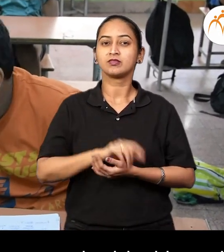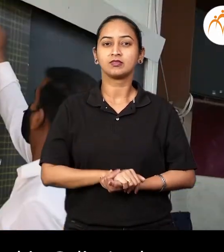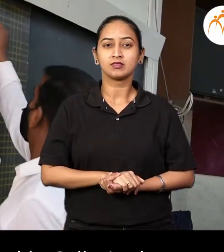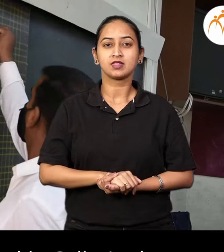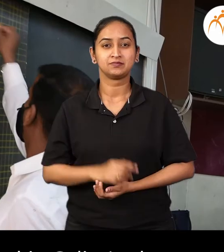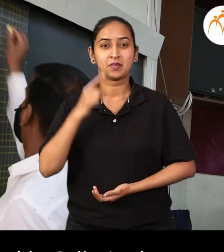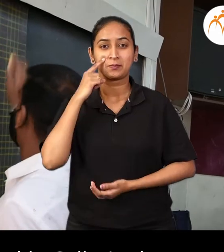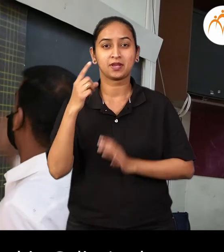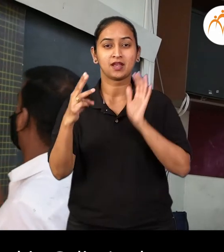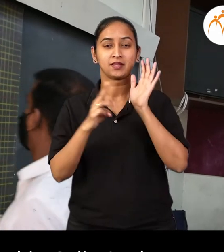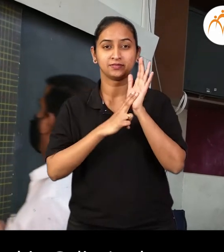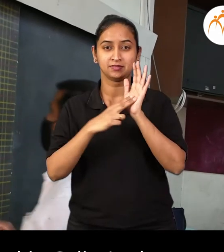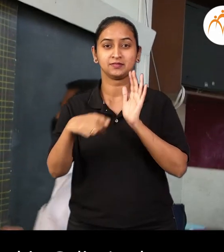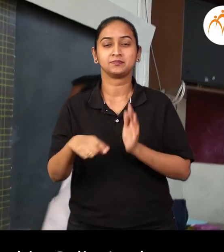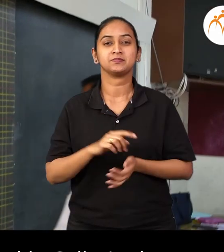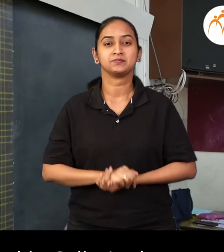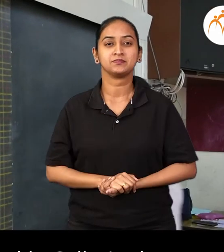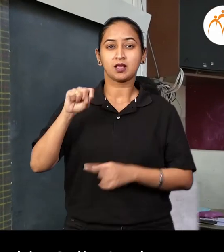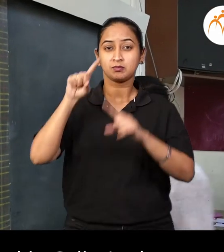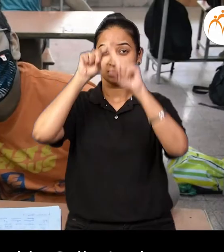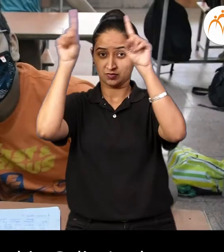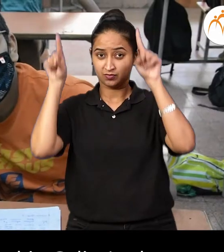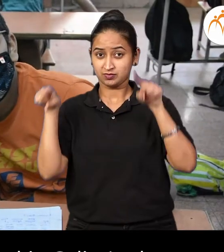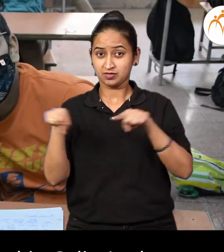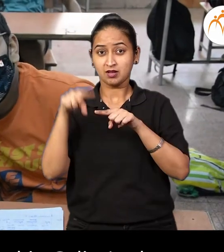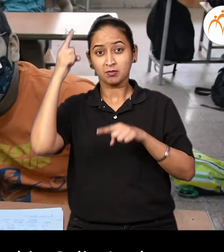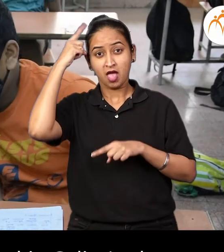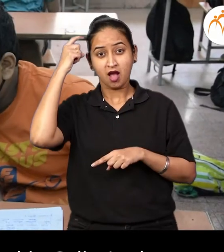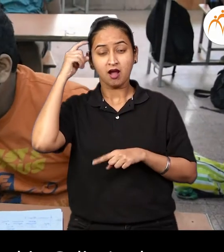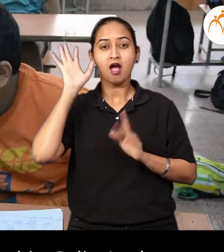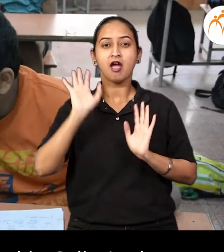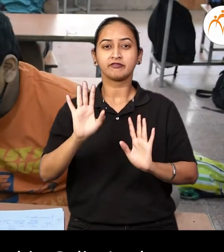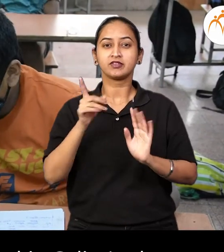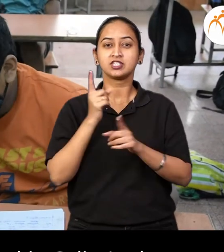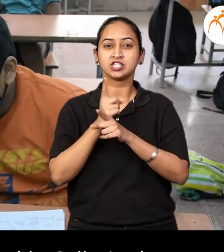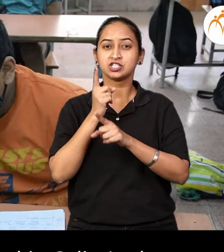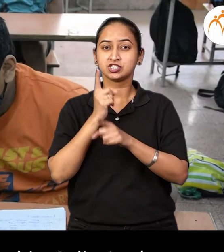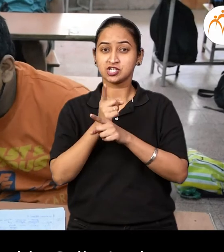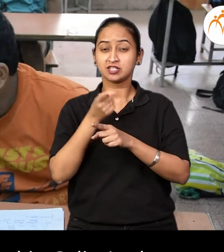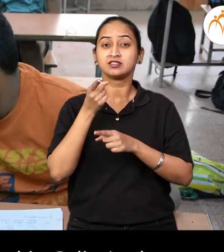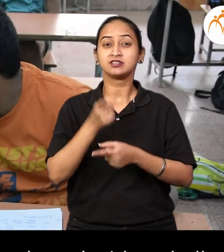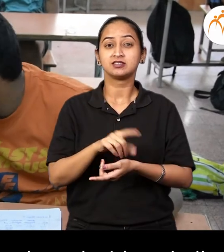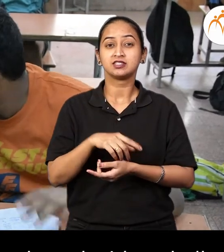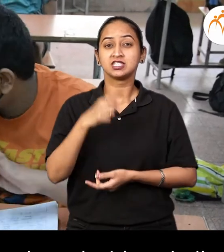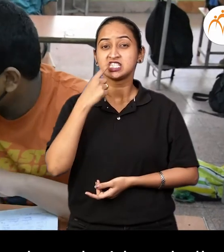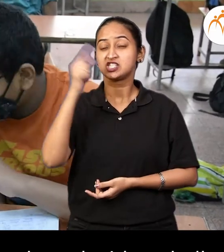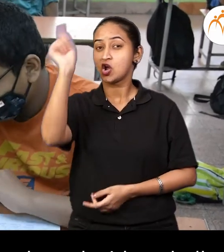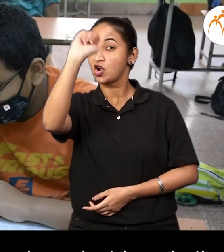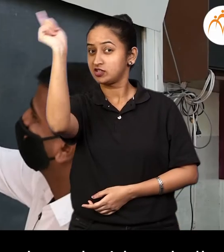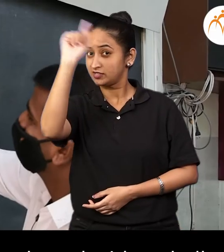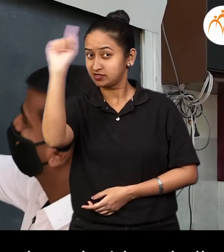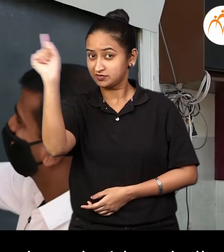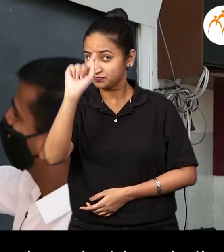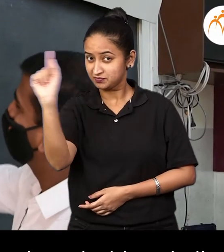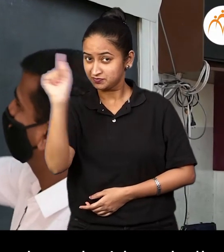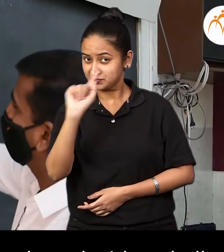There is a blackboard in Salim's class. The teacher